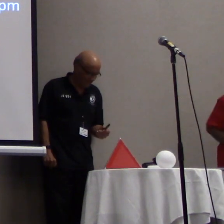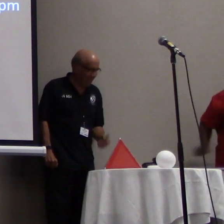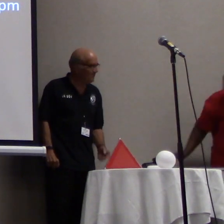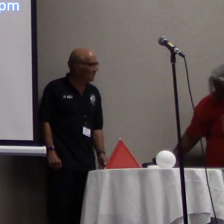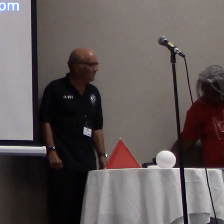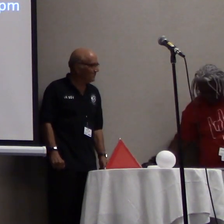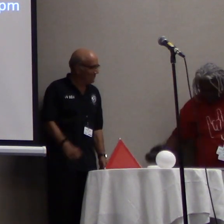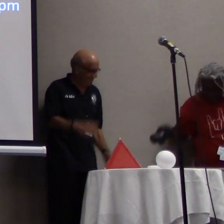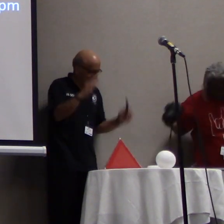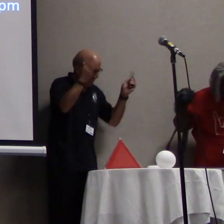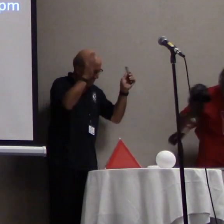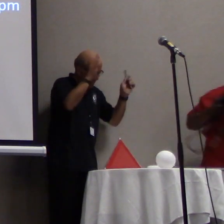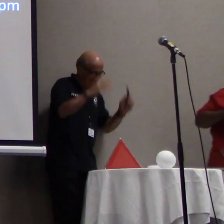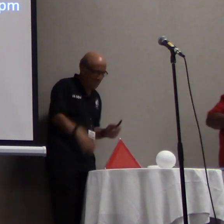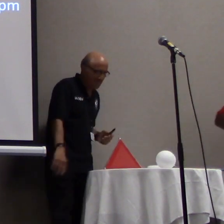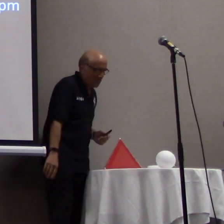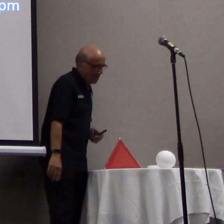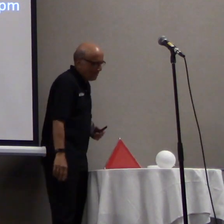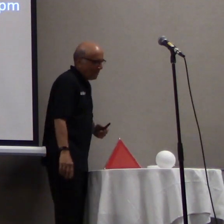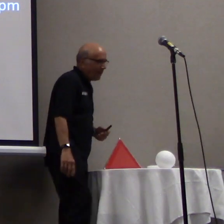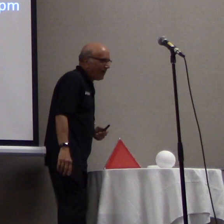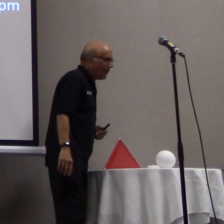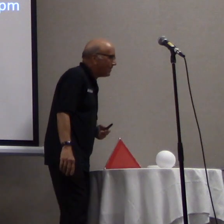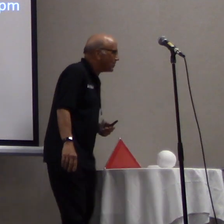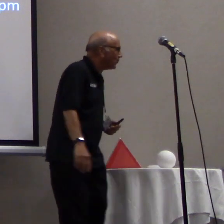Thank you so much.